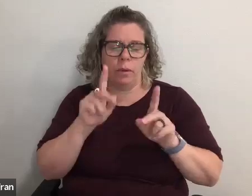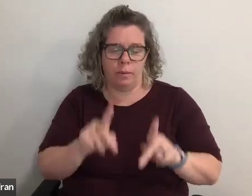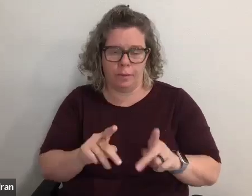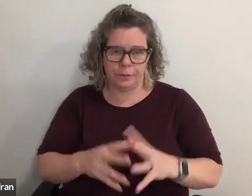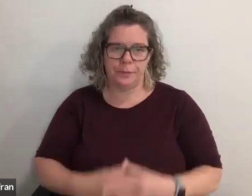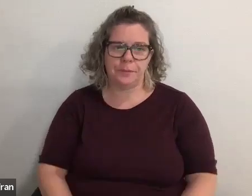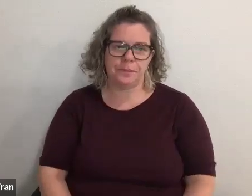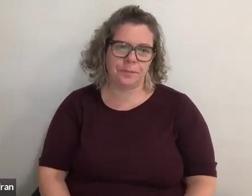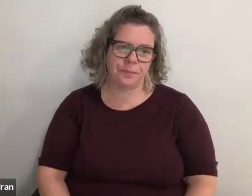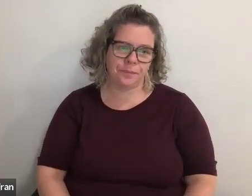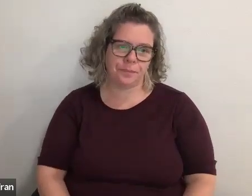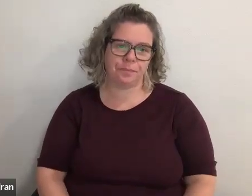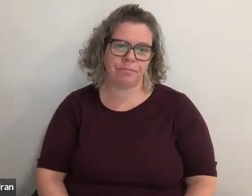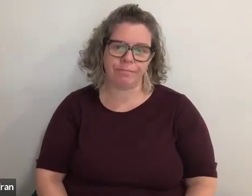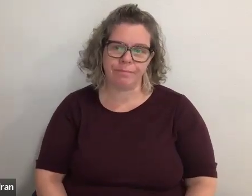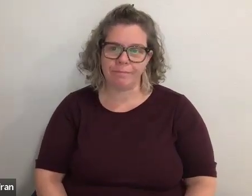Next slide.